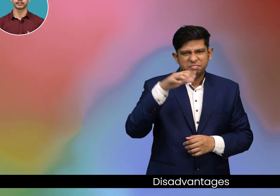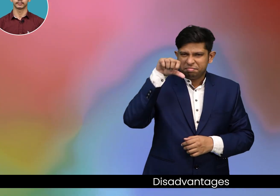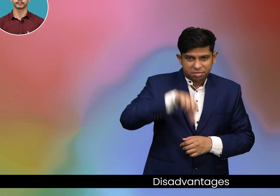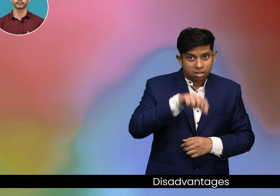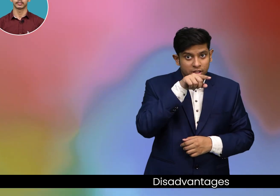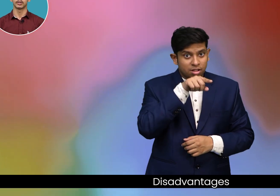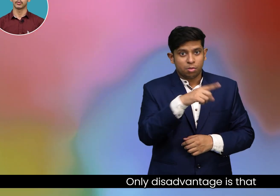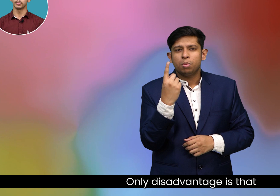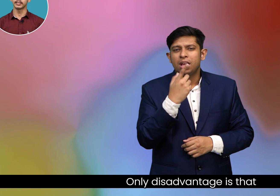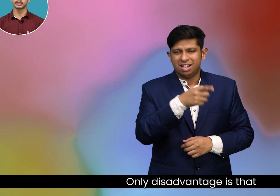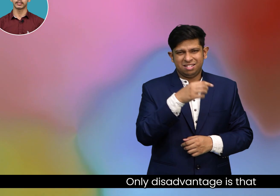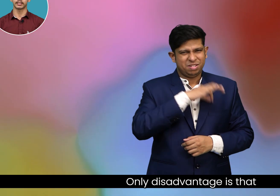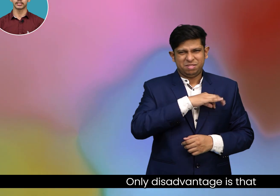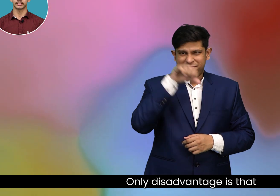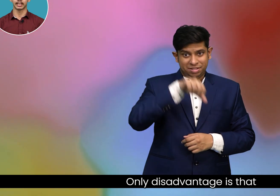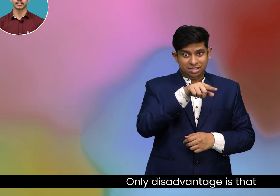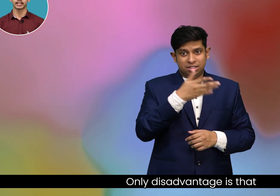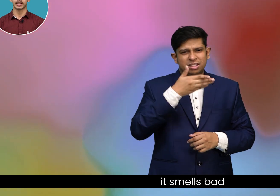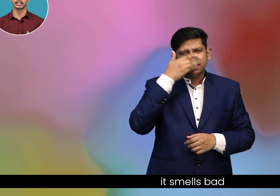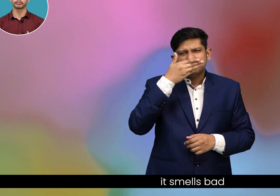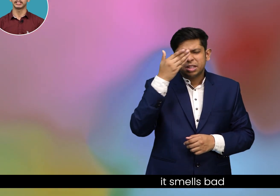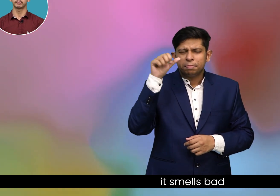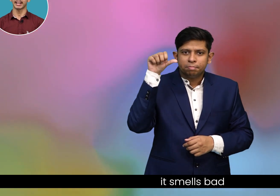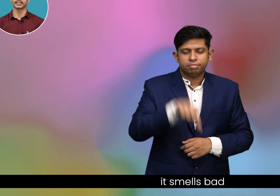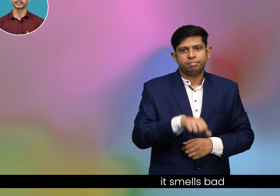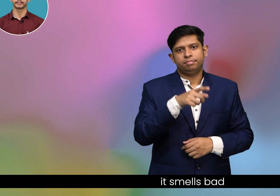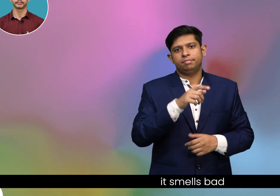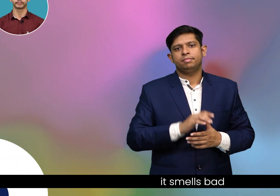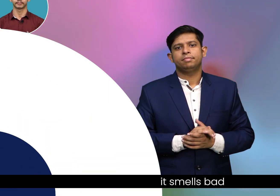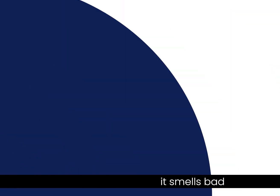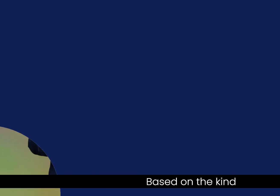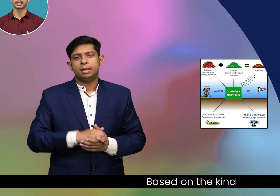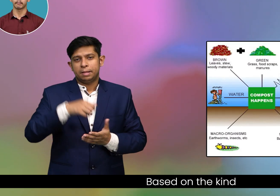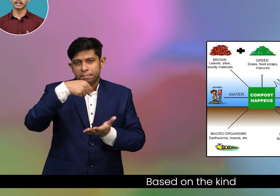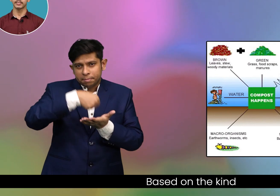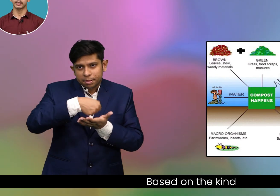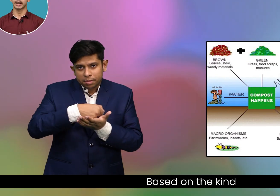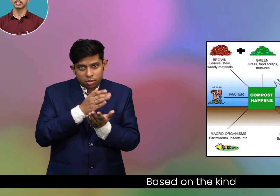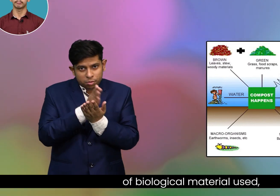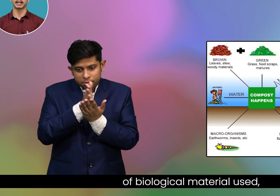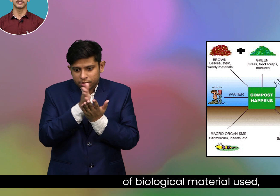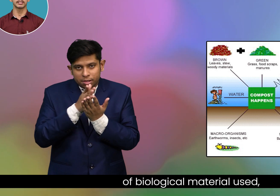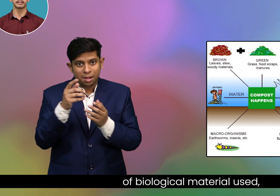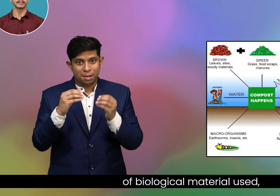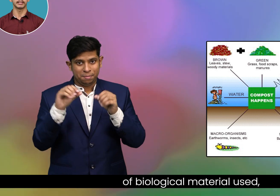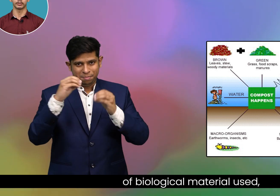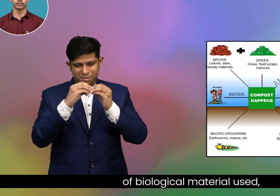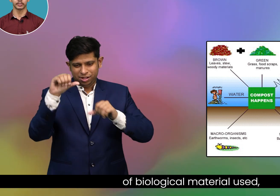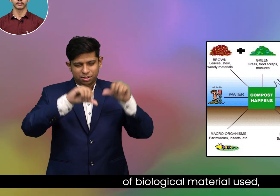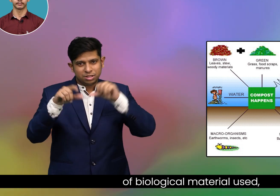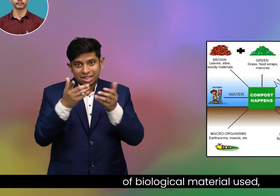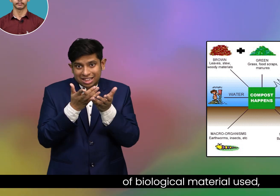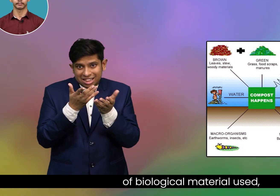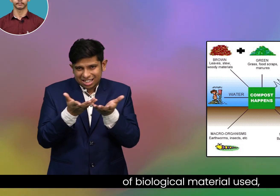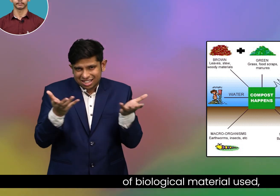Disadvantages. Only disadvantage is that it smells bad. Based on the kind of biological material